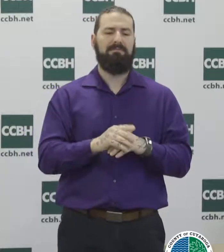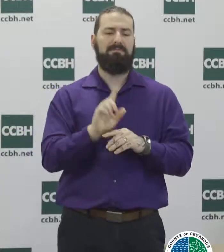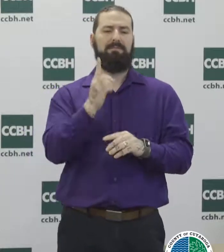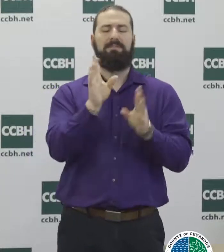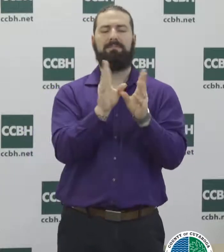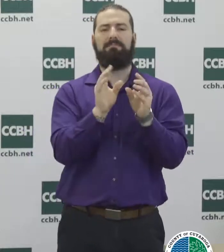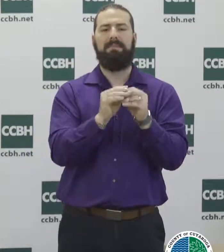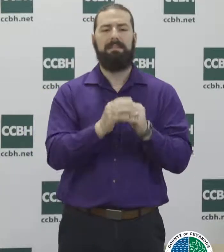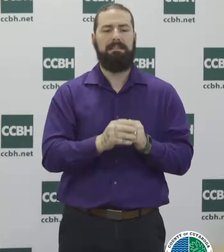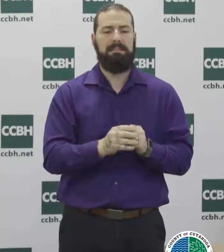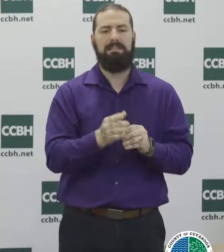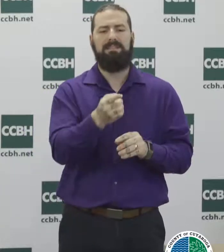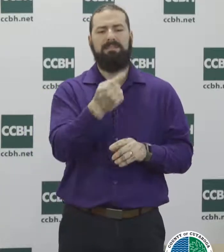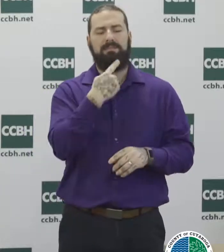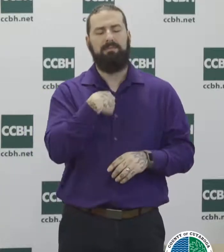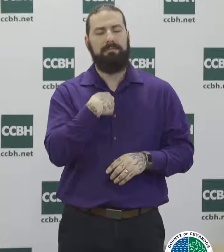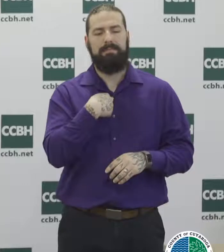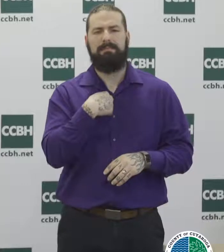not have enough food.